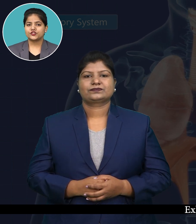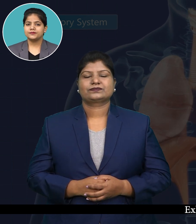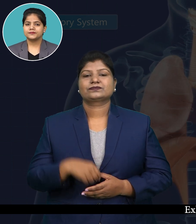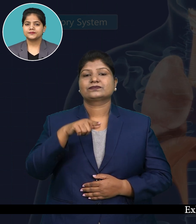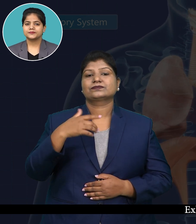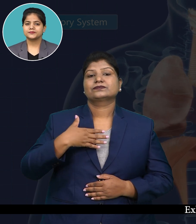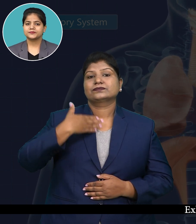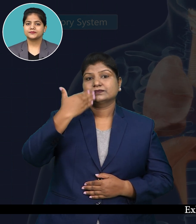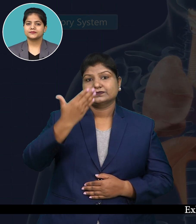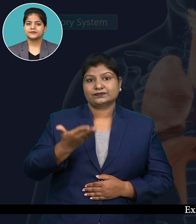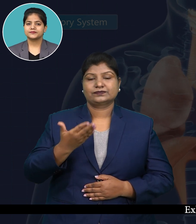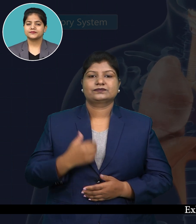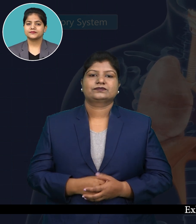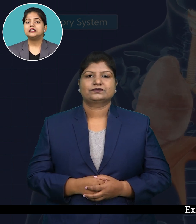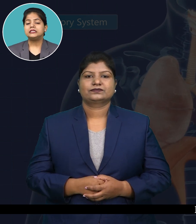exhalation,